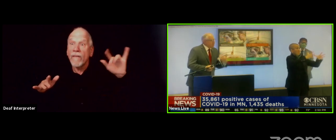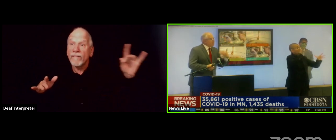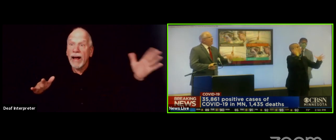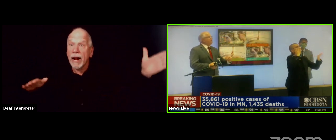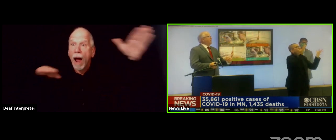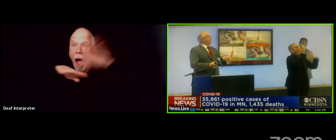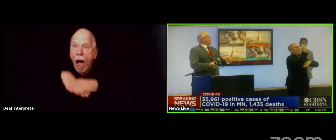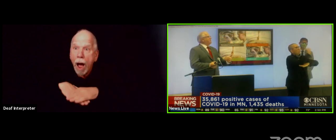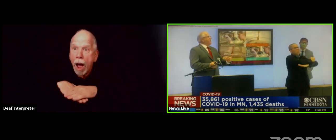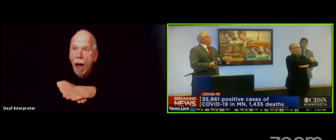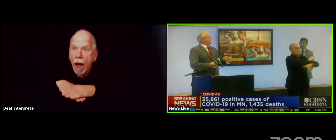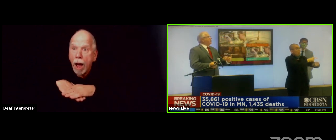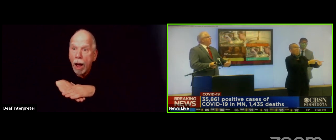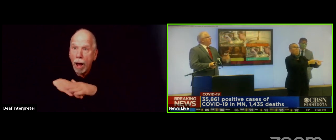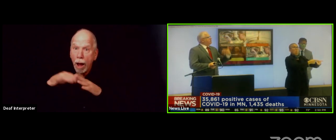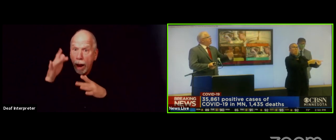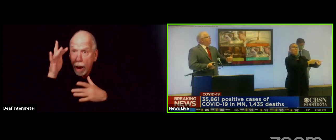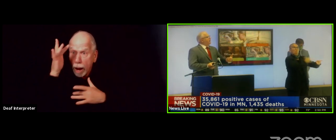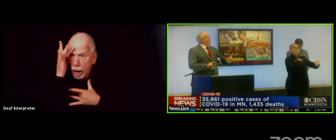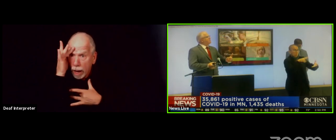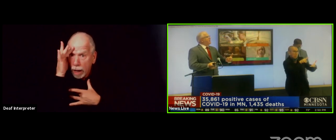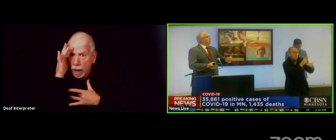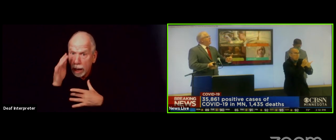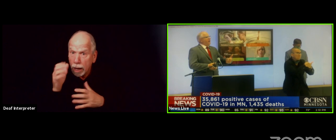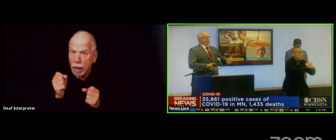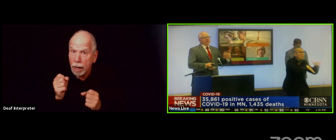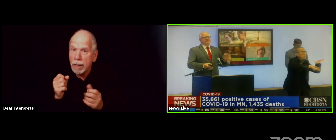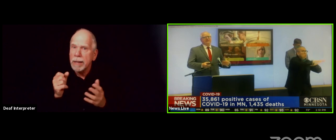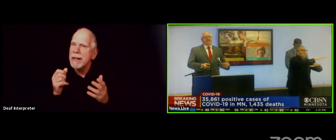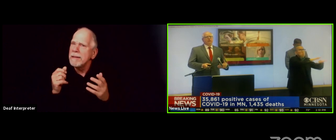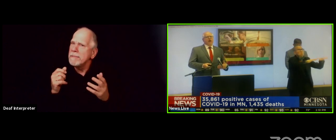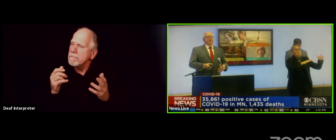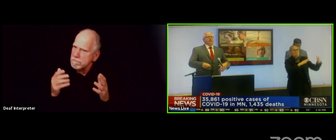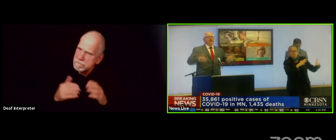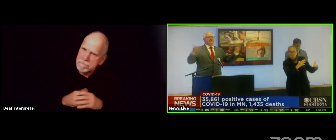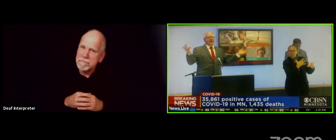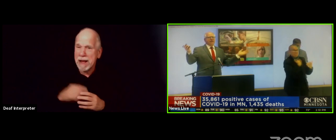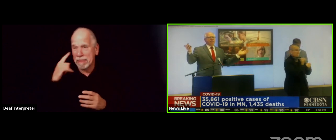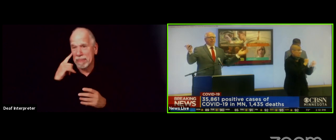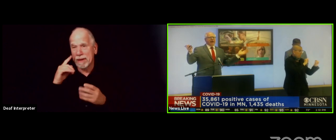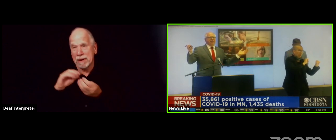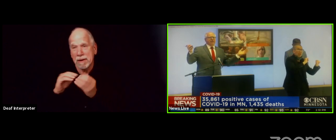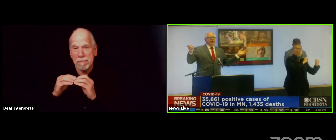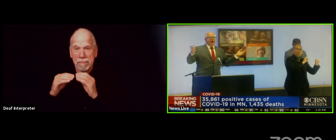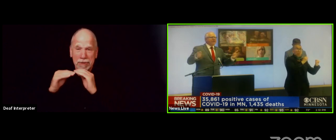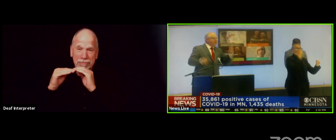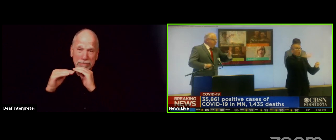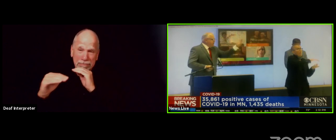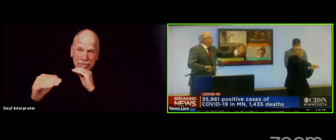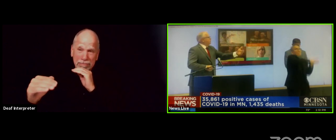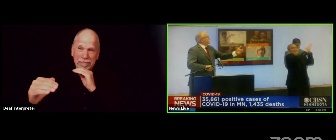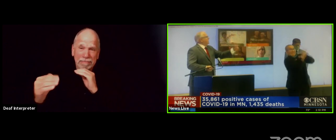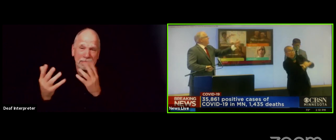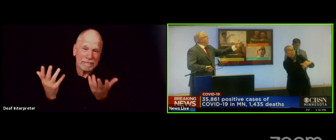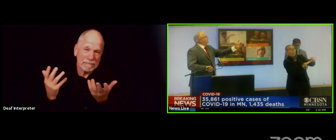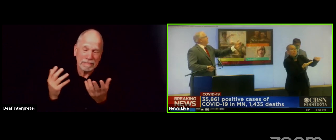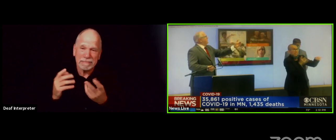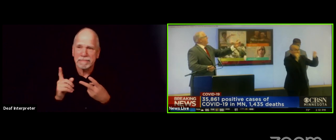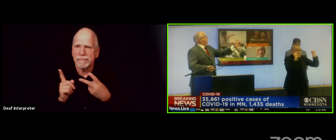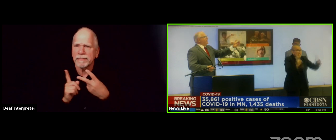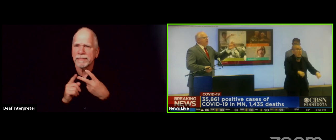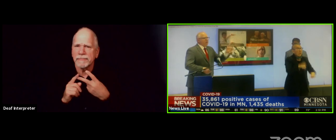we validated that site. We did proof of concept, and within 72 hours, we can have 1,000 more beds. And then the next one would kick in, the next